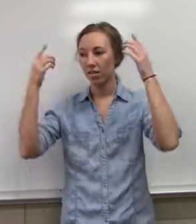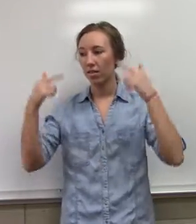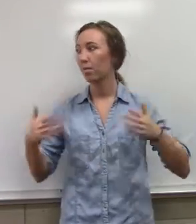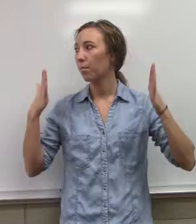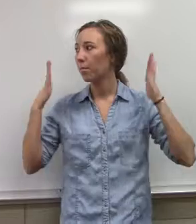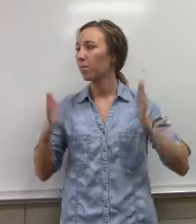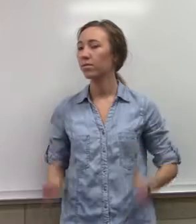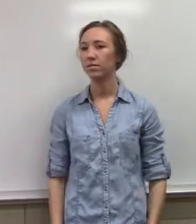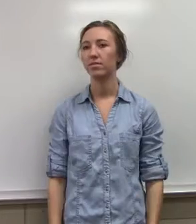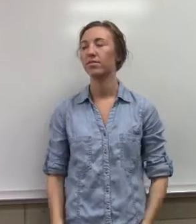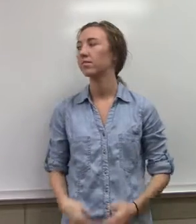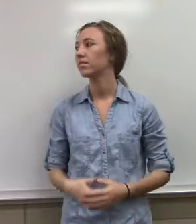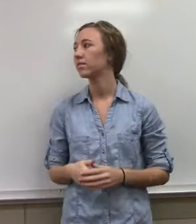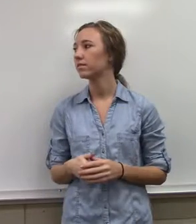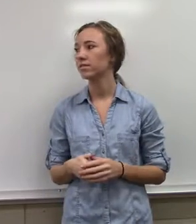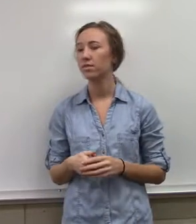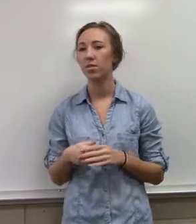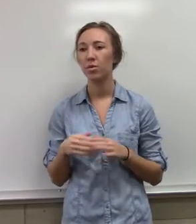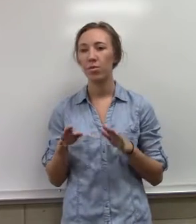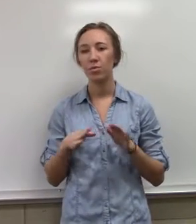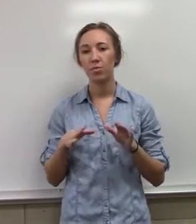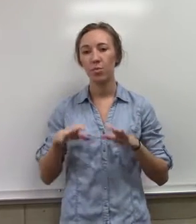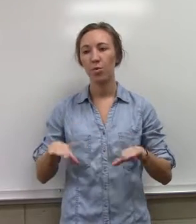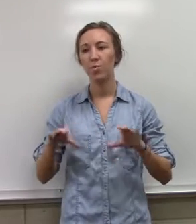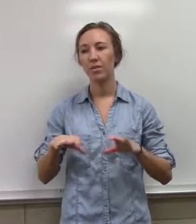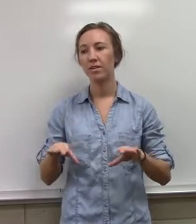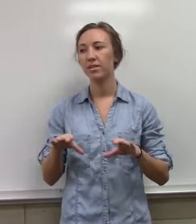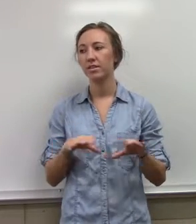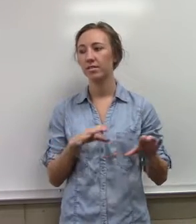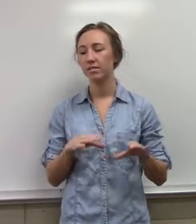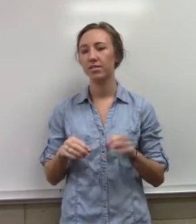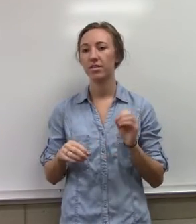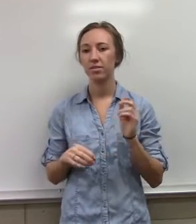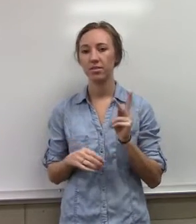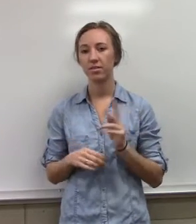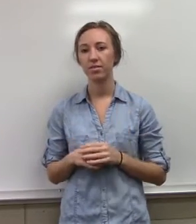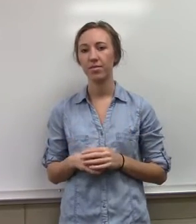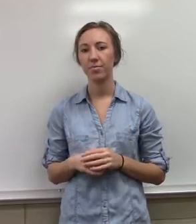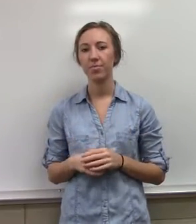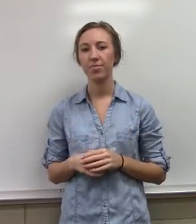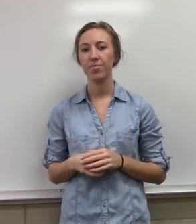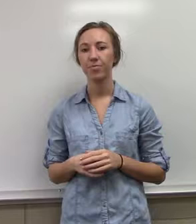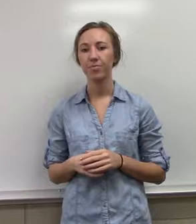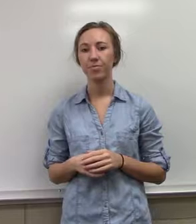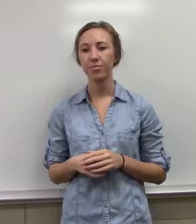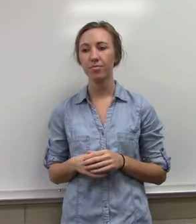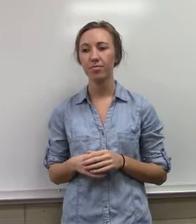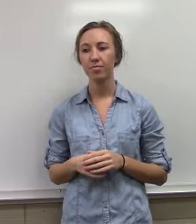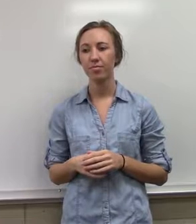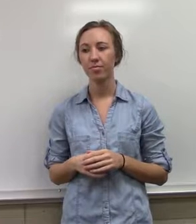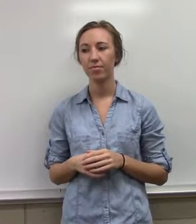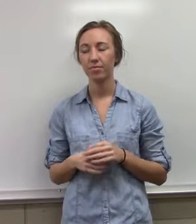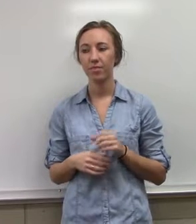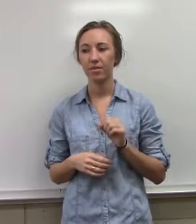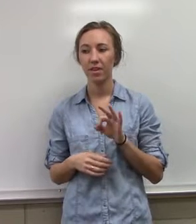and that's okay. As you saw me today, I've moved around and I've gestured around. If you are a person that has a hard time staying in one